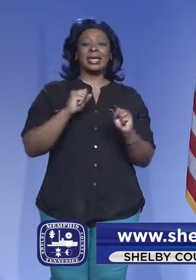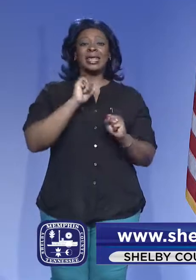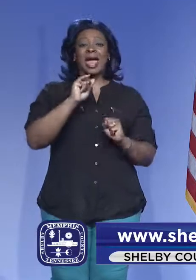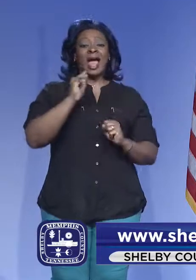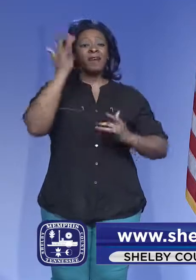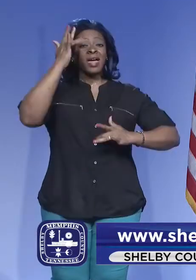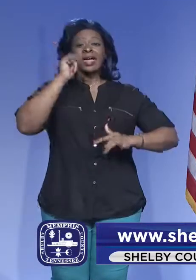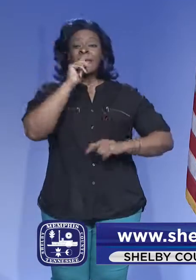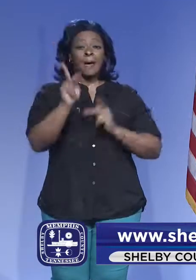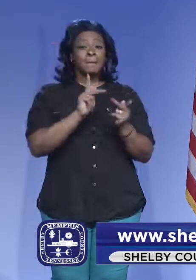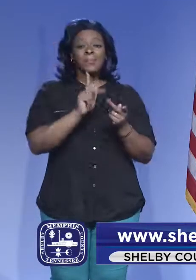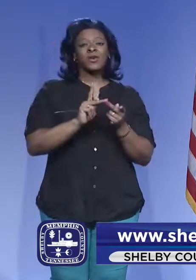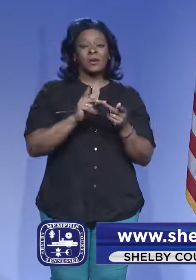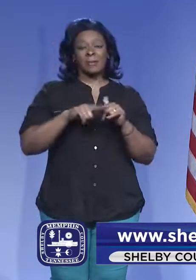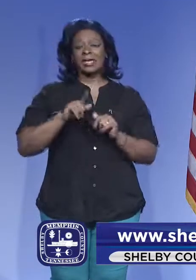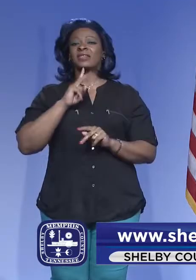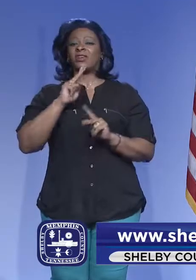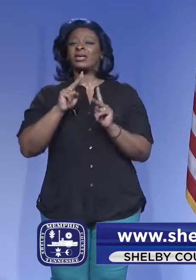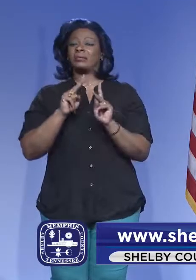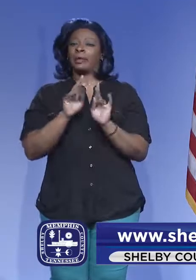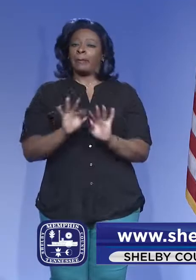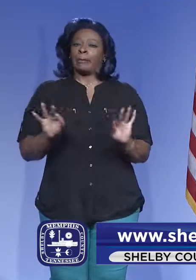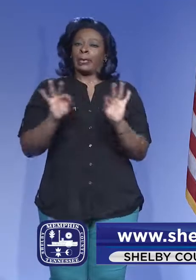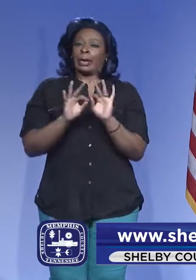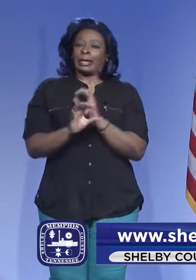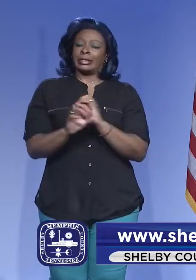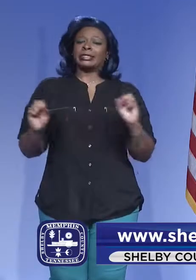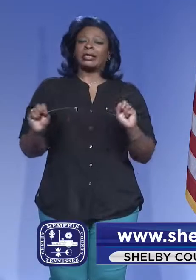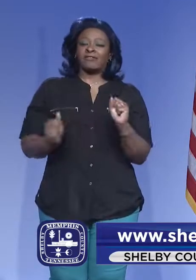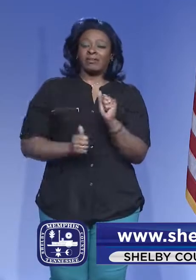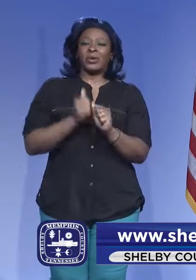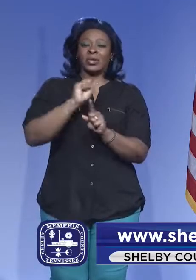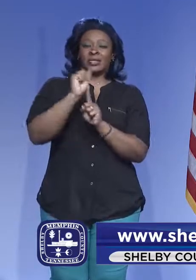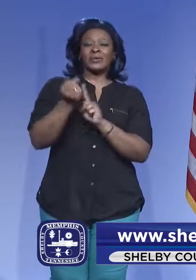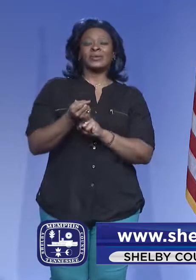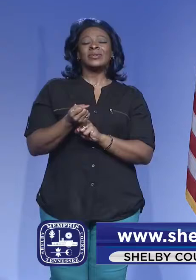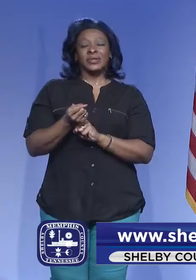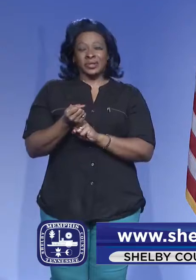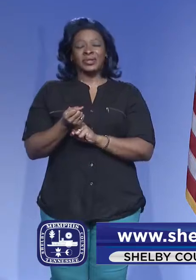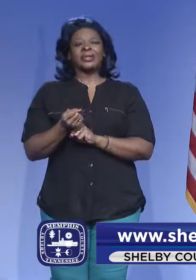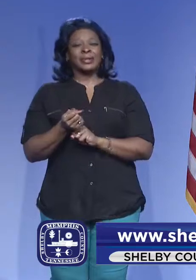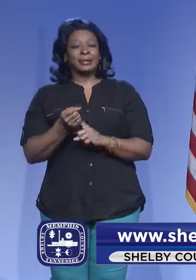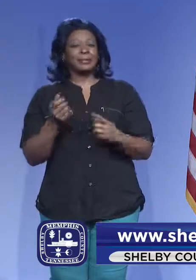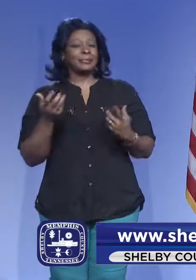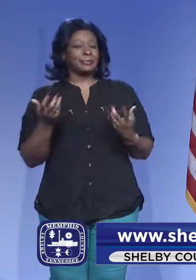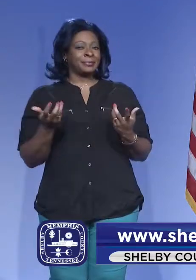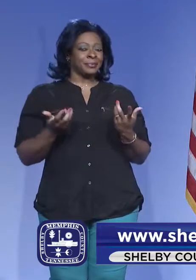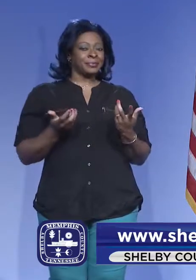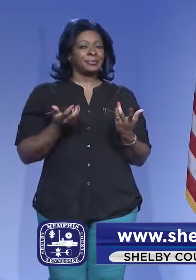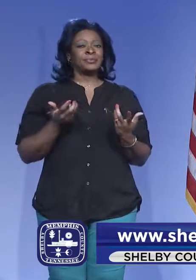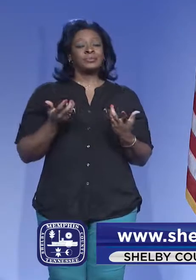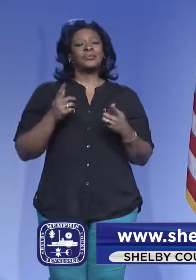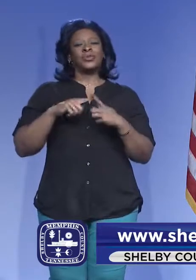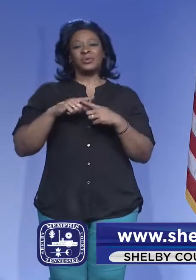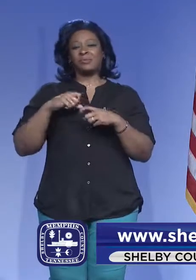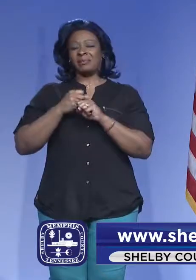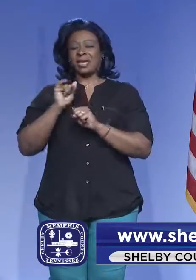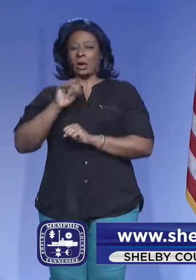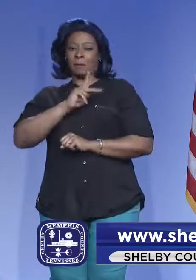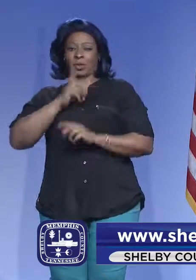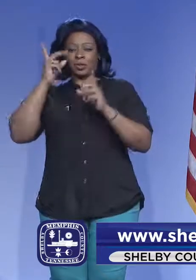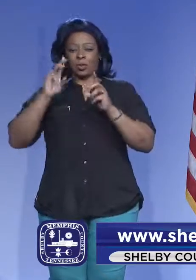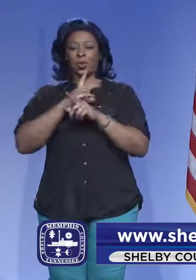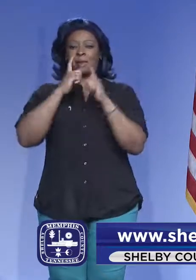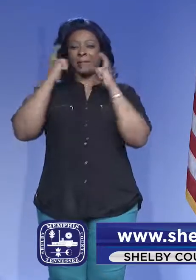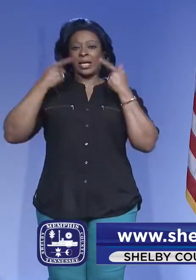perfect, but it's really, really good. And I think in most cases it's now safe to be able to make that personal choice about